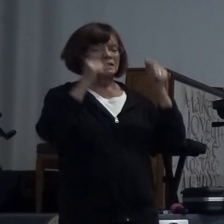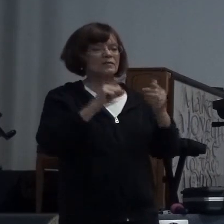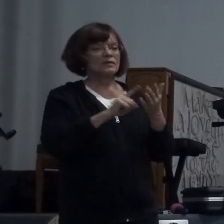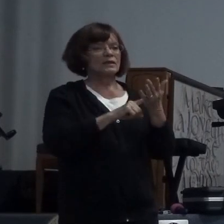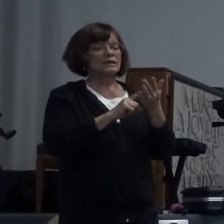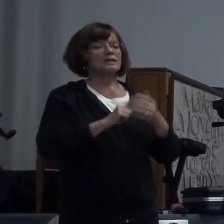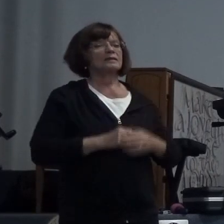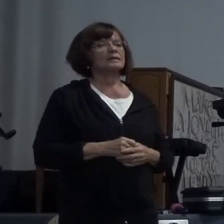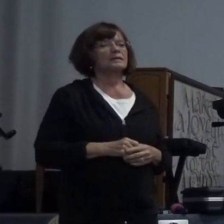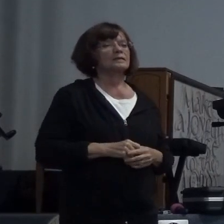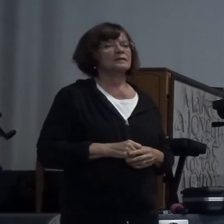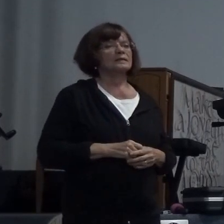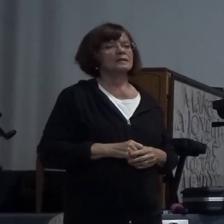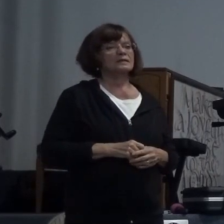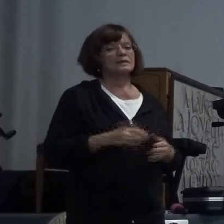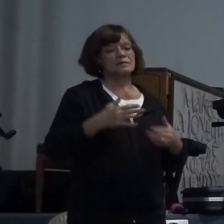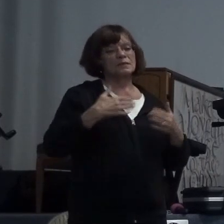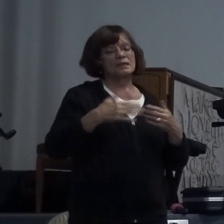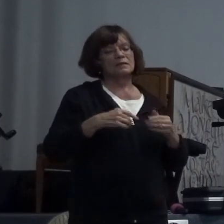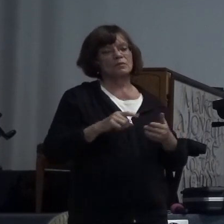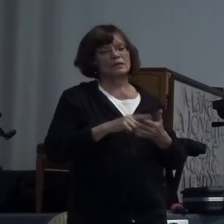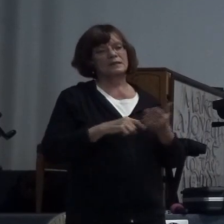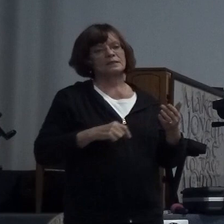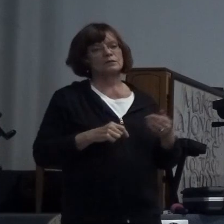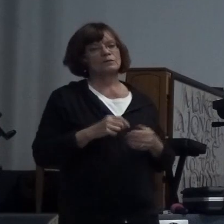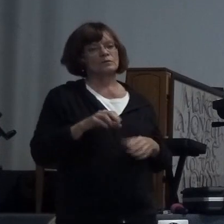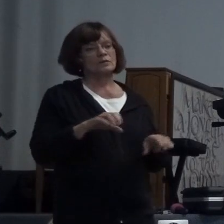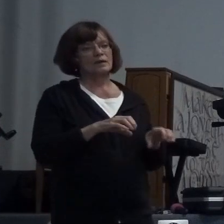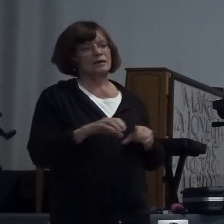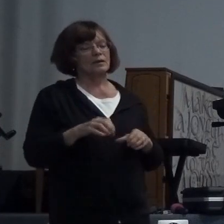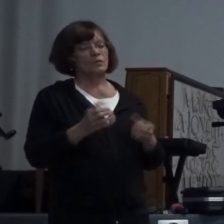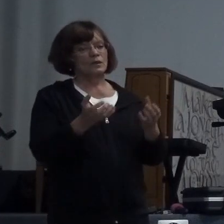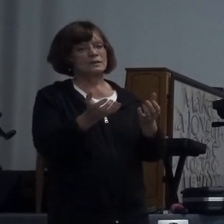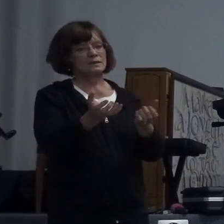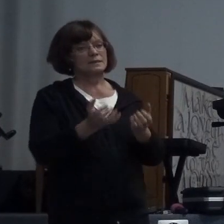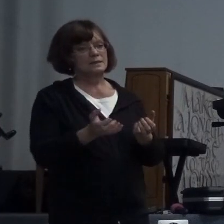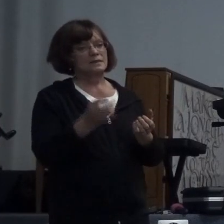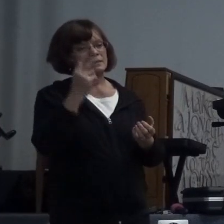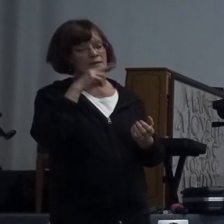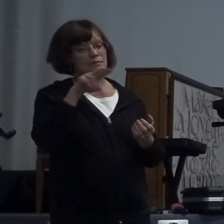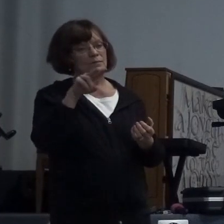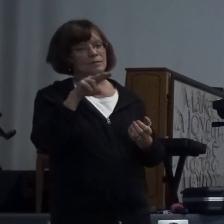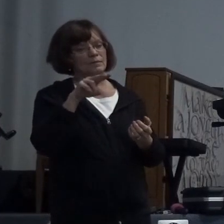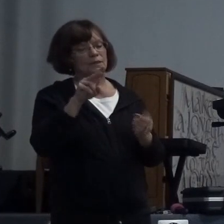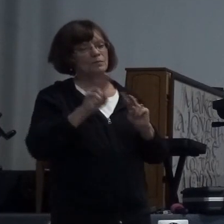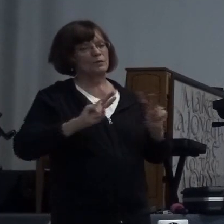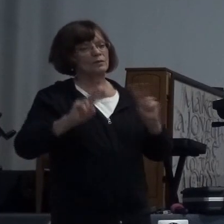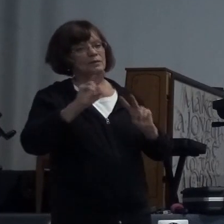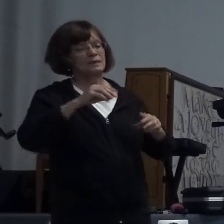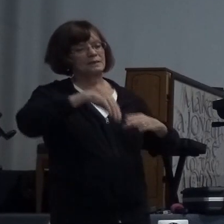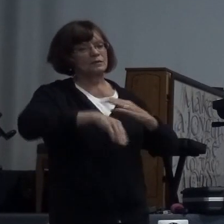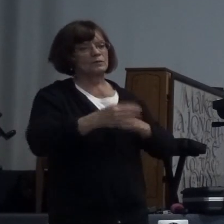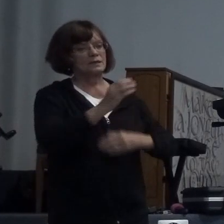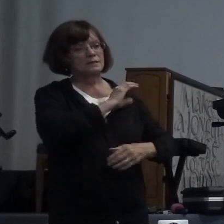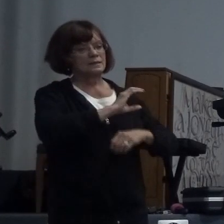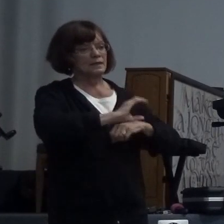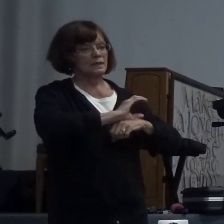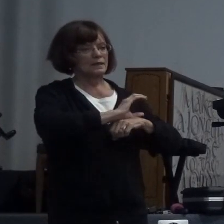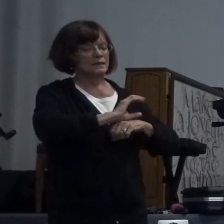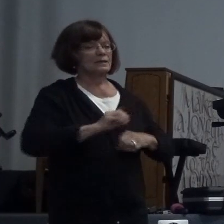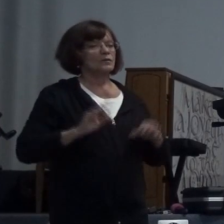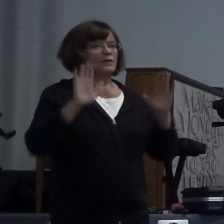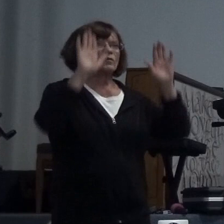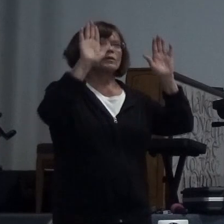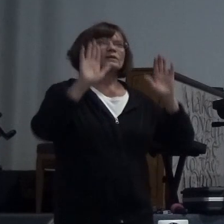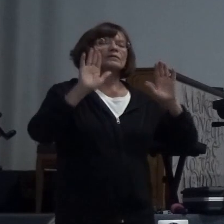don't care about what they did to me. It doesn't matter. I want to see them in Christ. What an amazing thing. So we have a wonderful God and